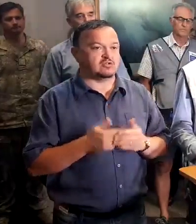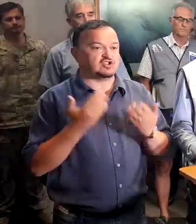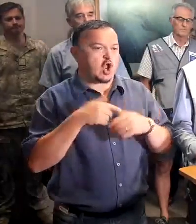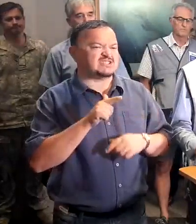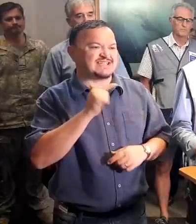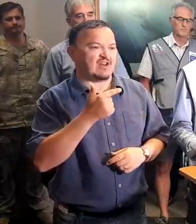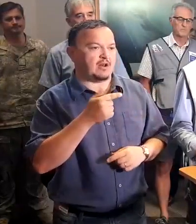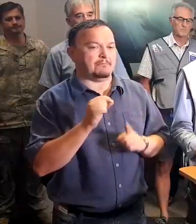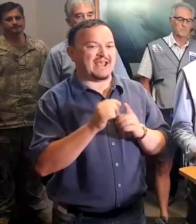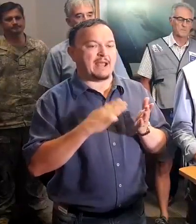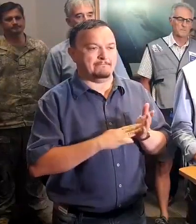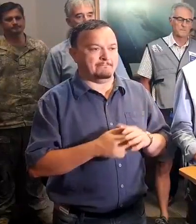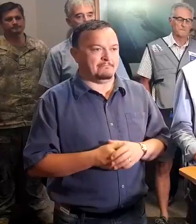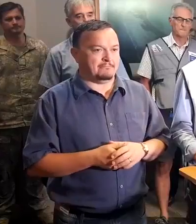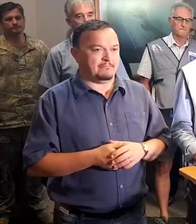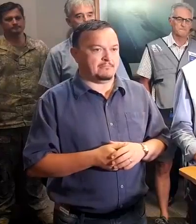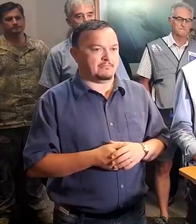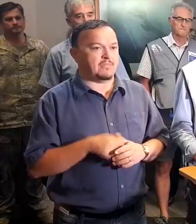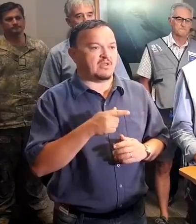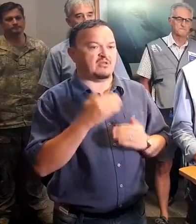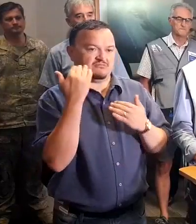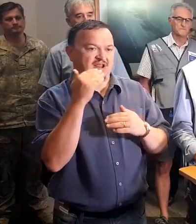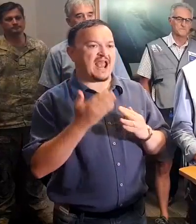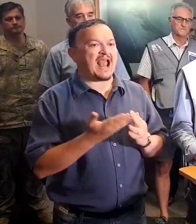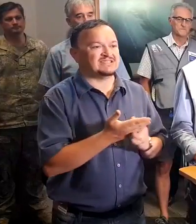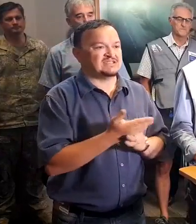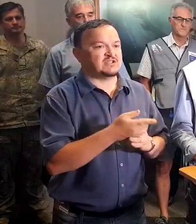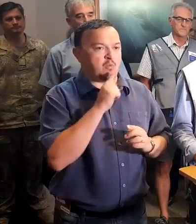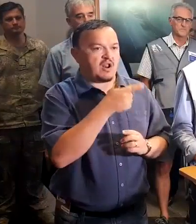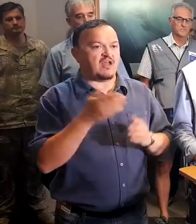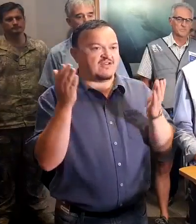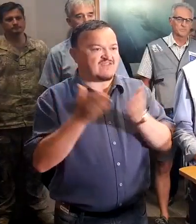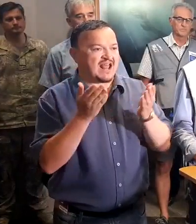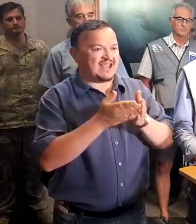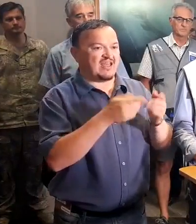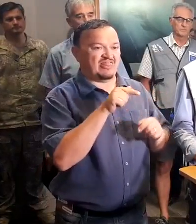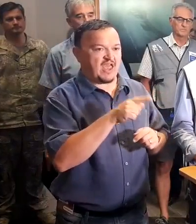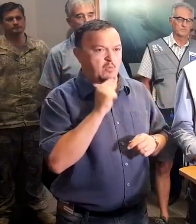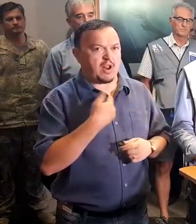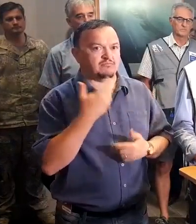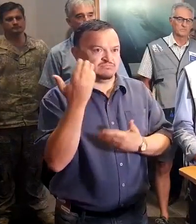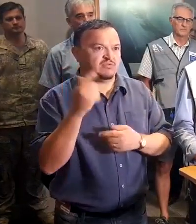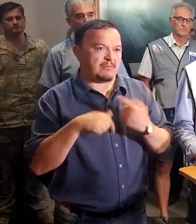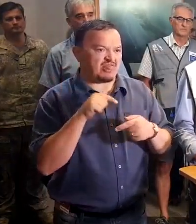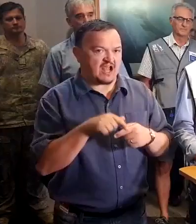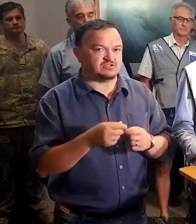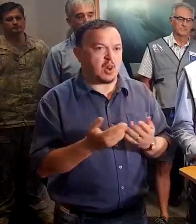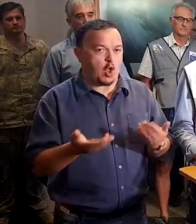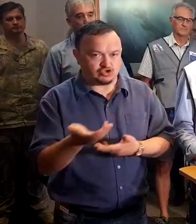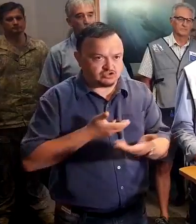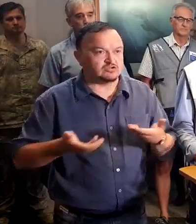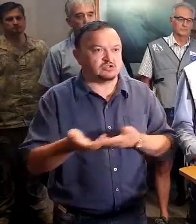p.m. The conditional re-entry for the valley areas will be the top of the agenda, and Mayor, along with